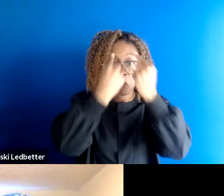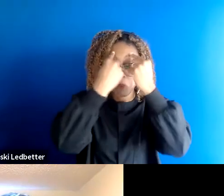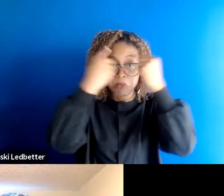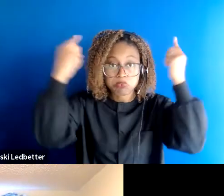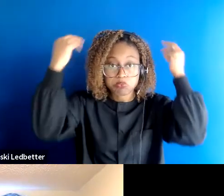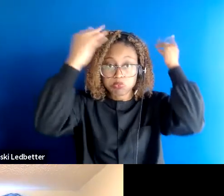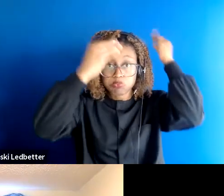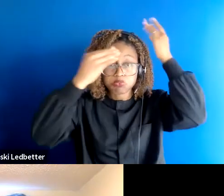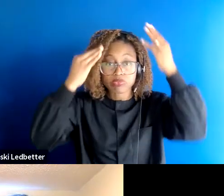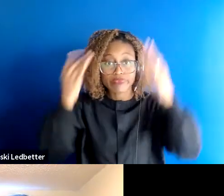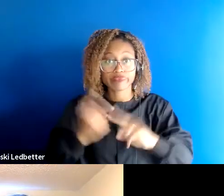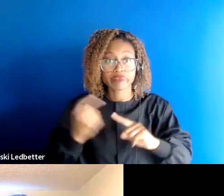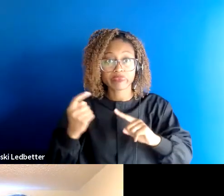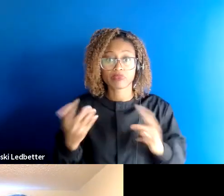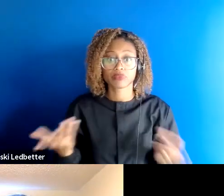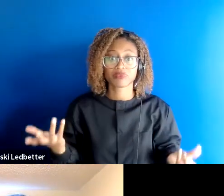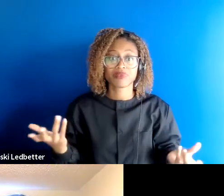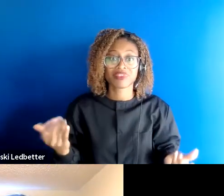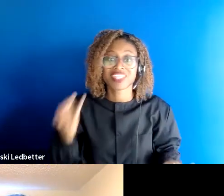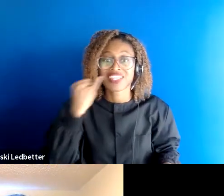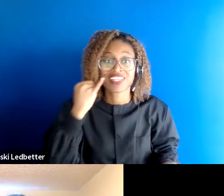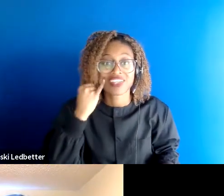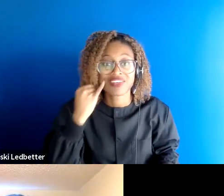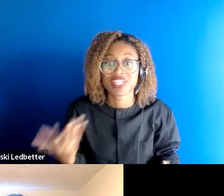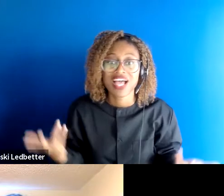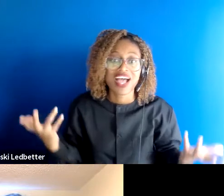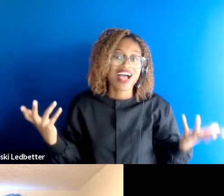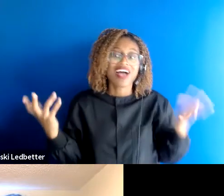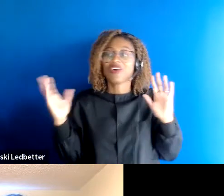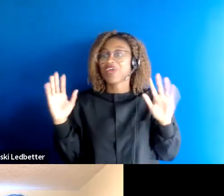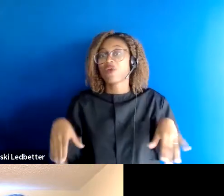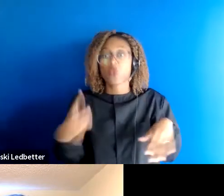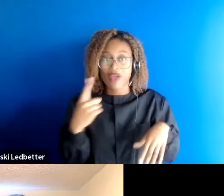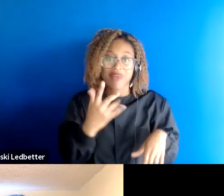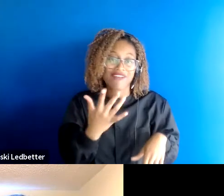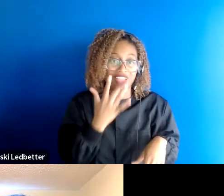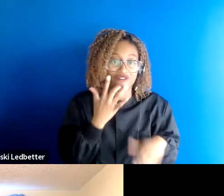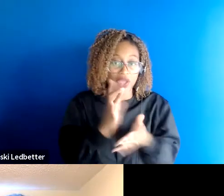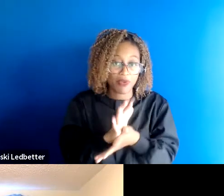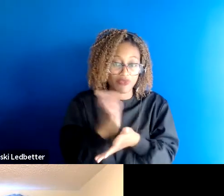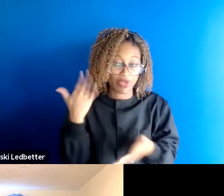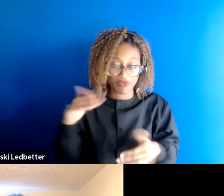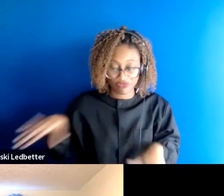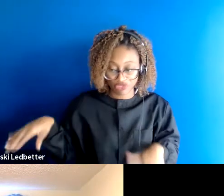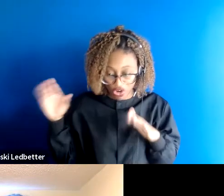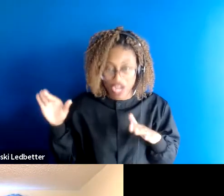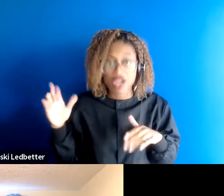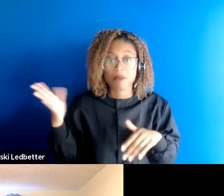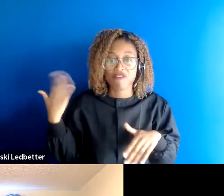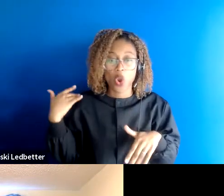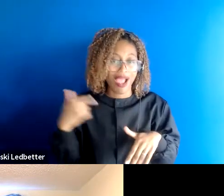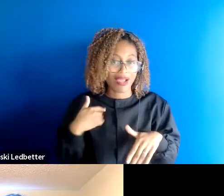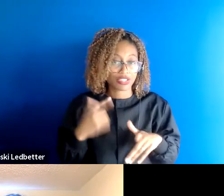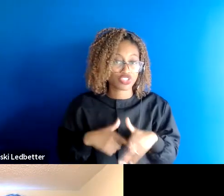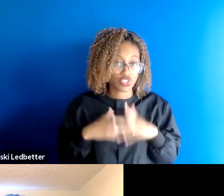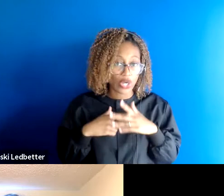want to watch it, like content warning galore, but one of my favorite movies to watch when I was younger, before I started